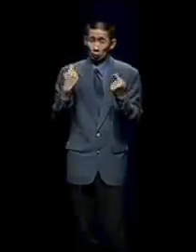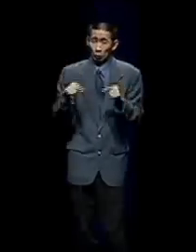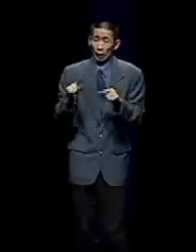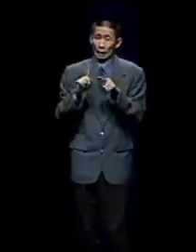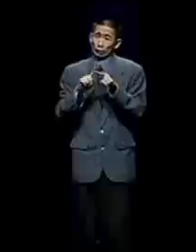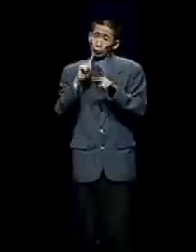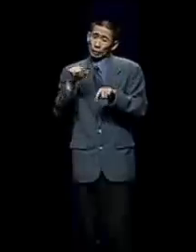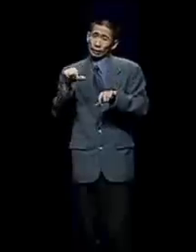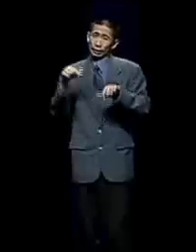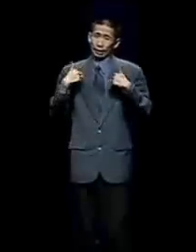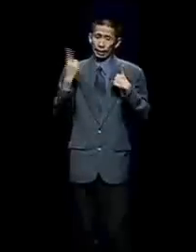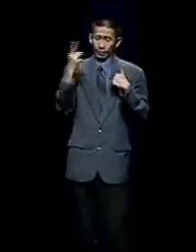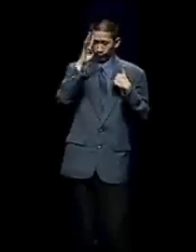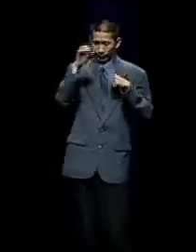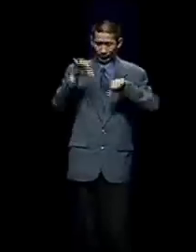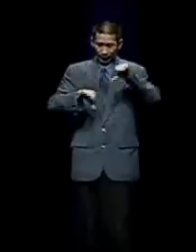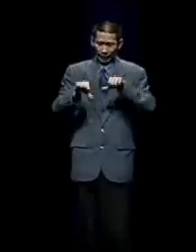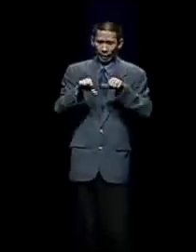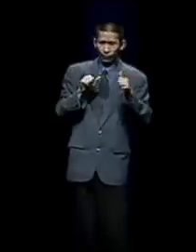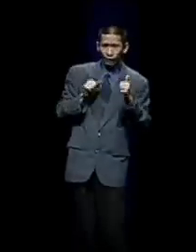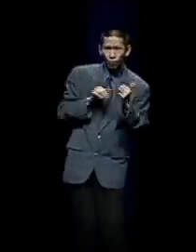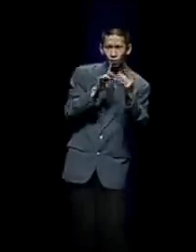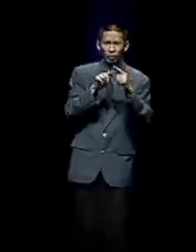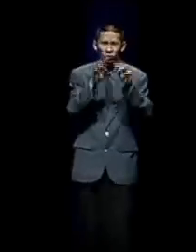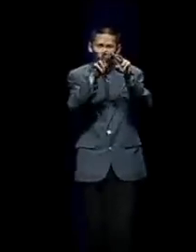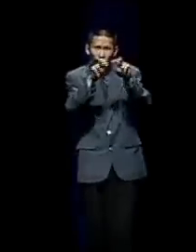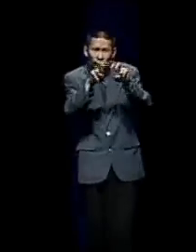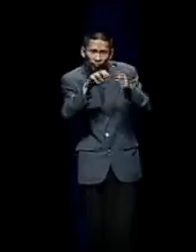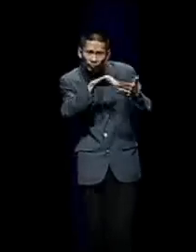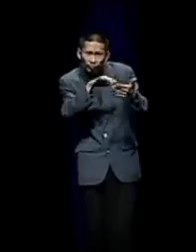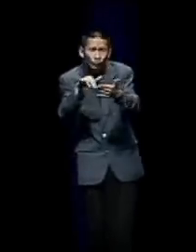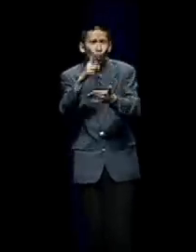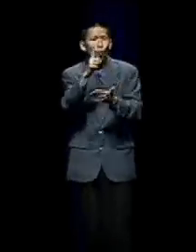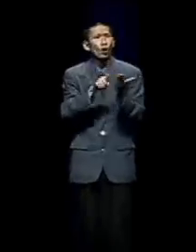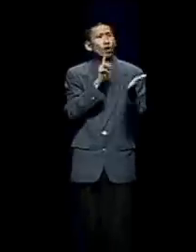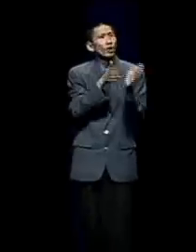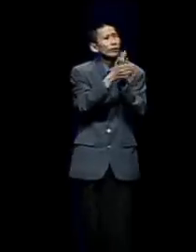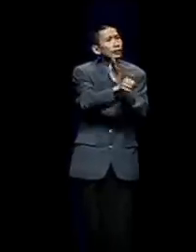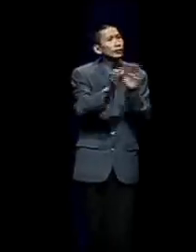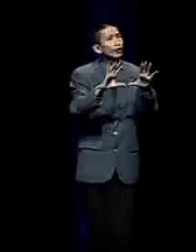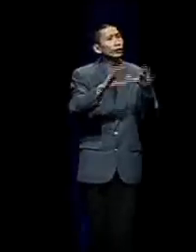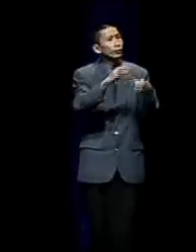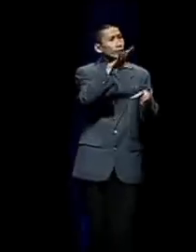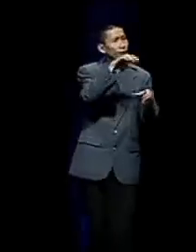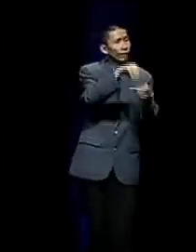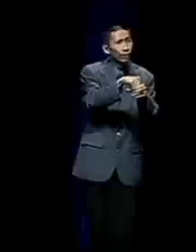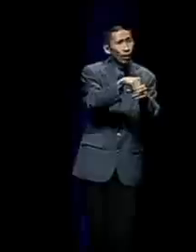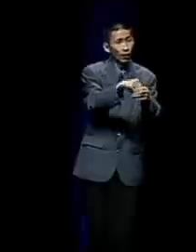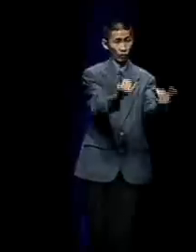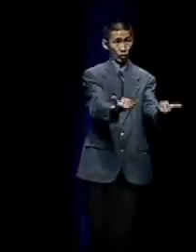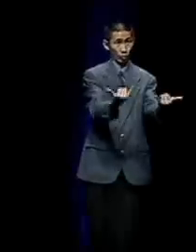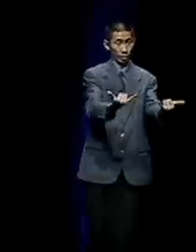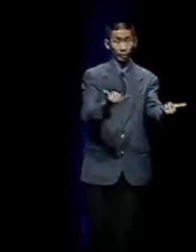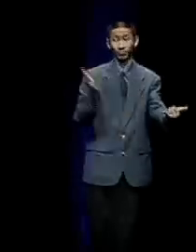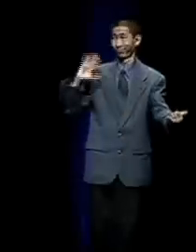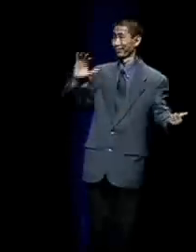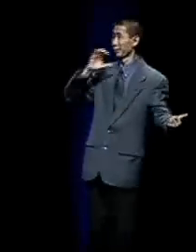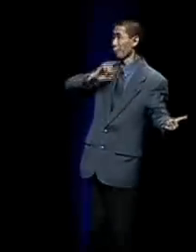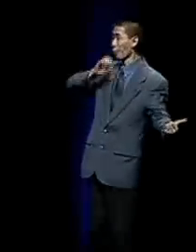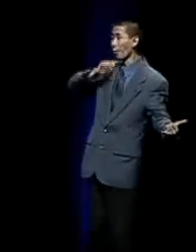saying, what are the skill sets in the new definitions? And how do the old standards, the old credentials, the alphabet